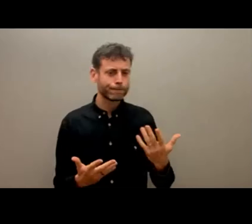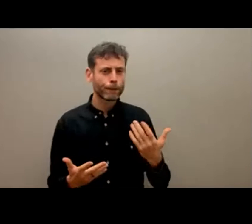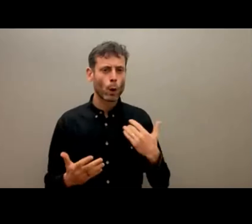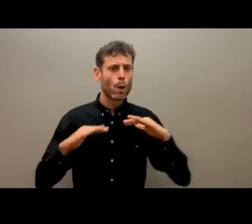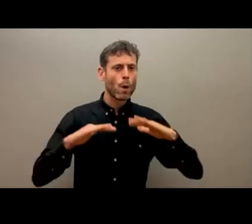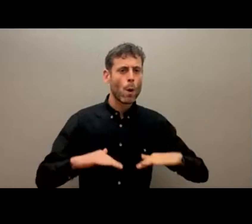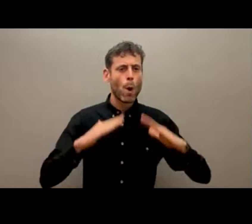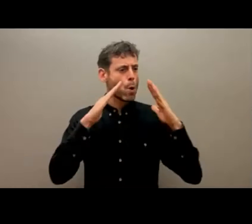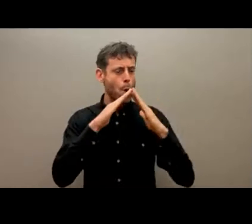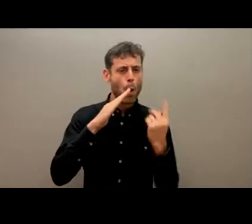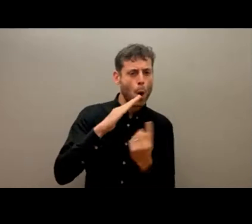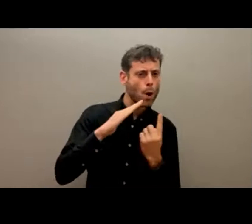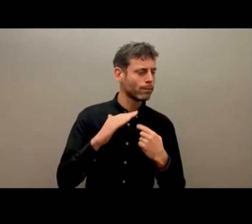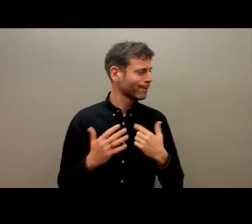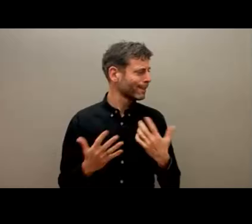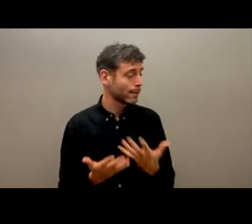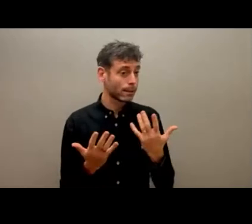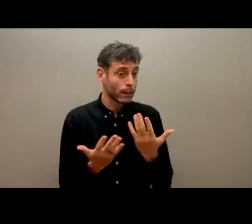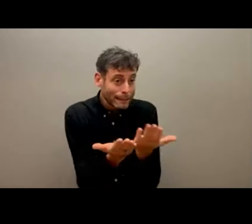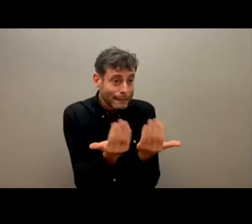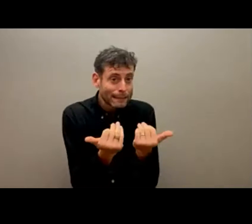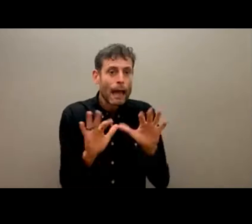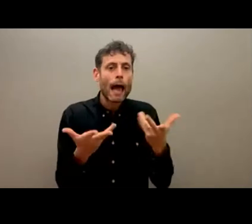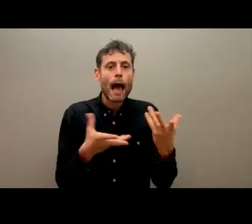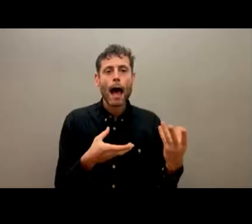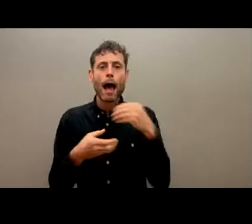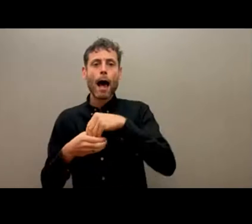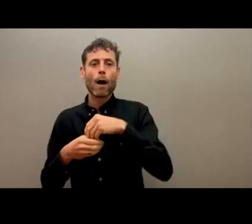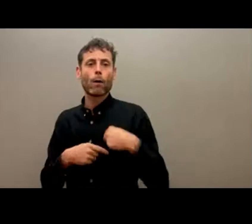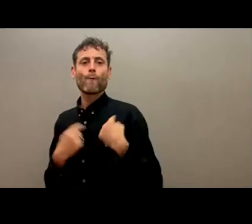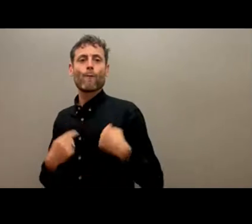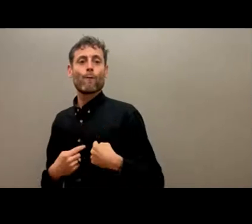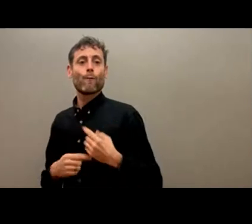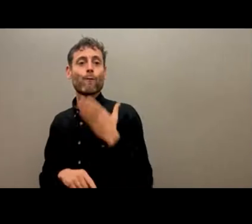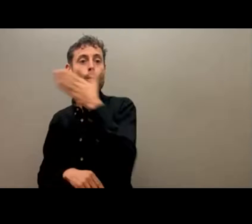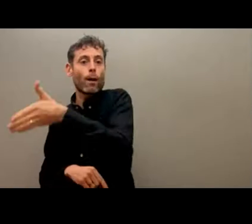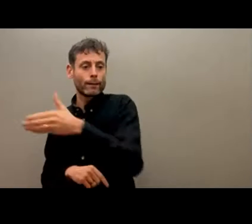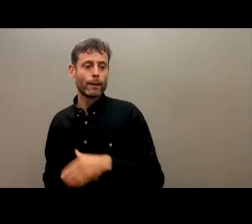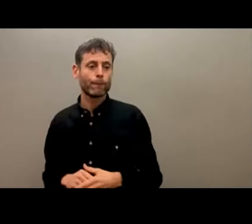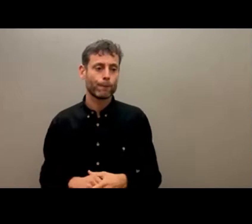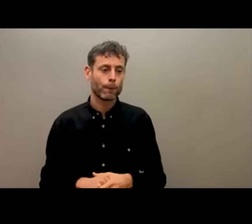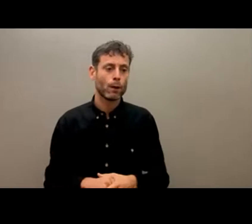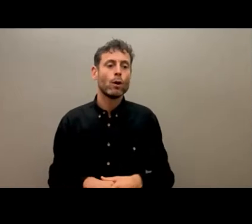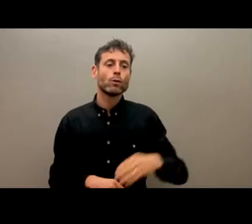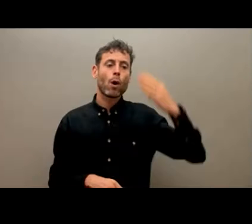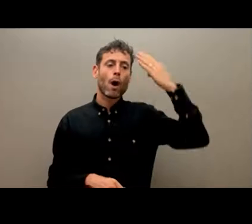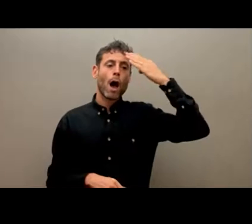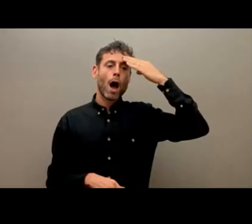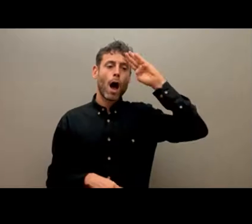of its international volunteering policy, which was last developed in 2013. And Irish Aid commissioned a review